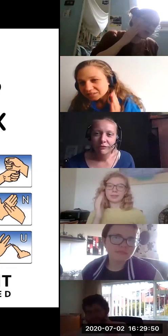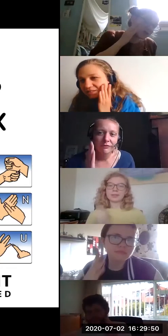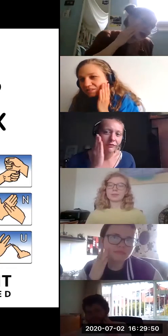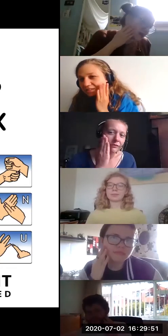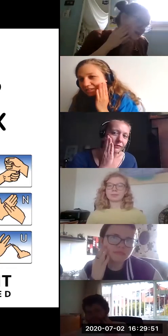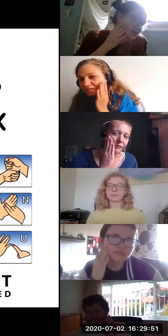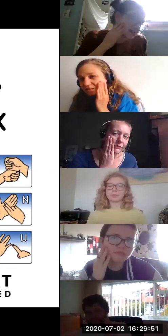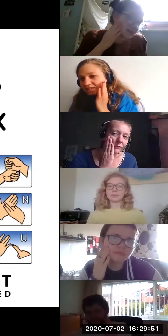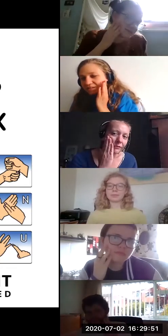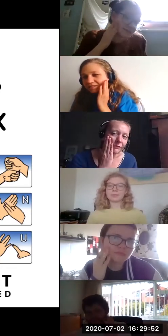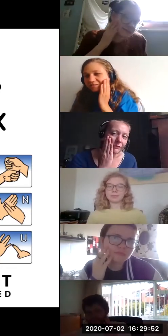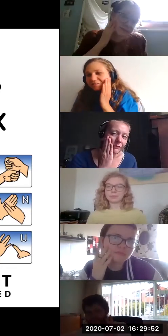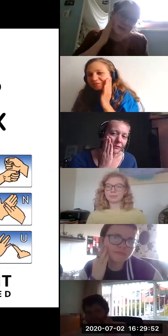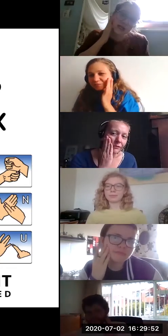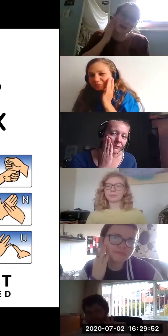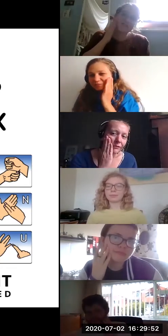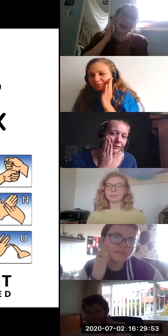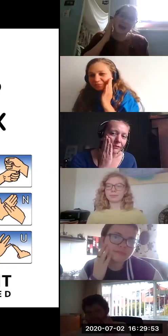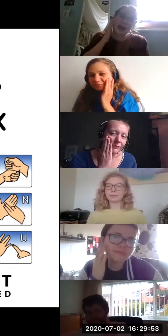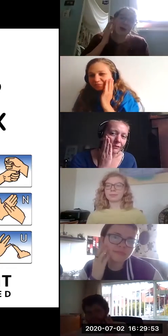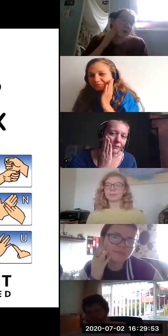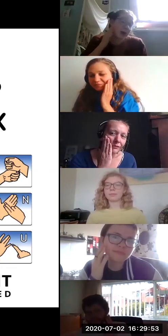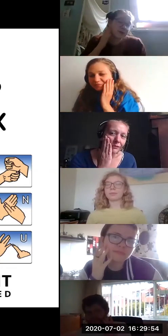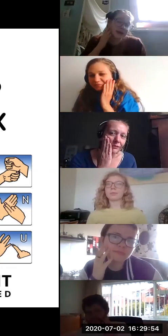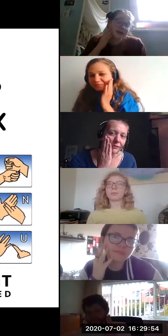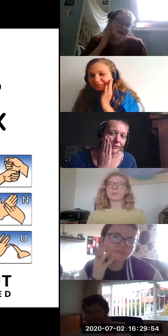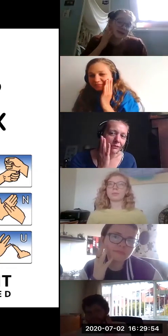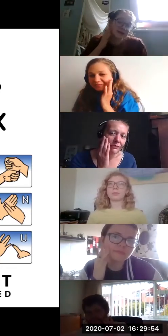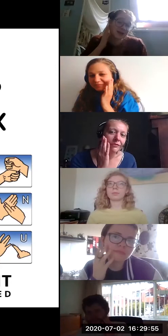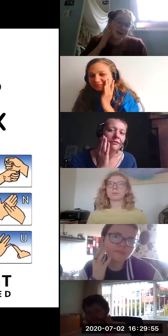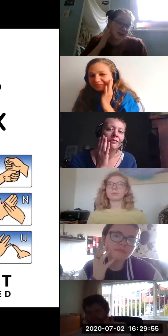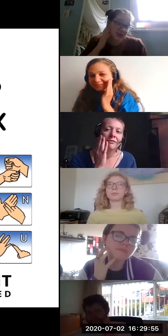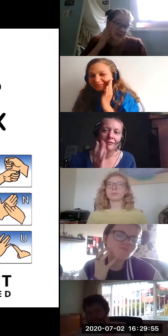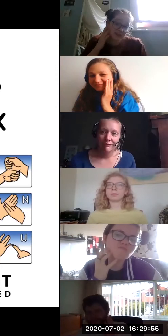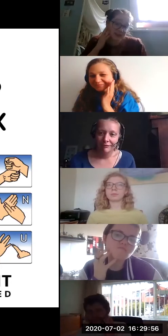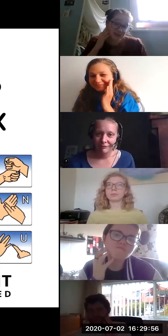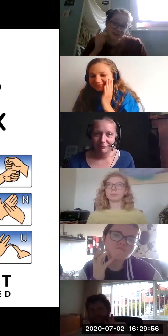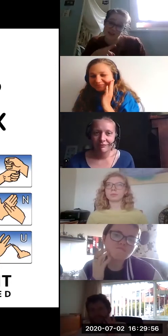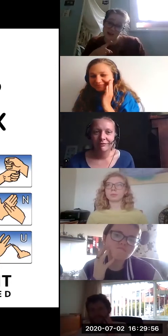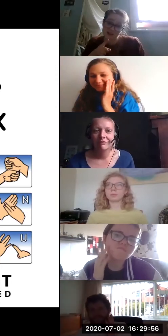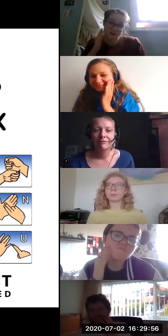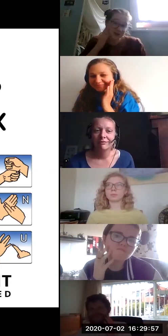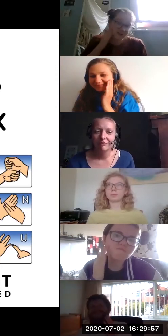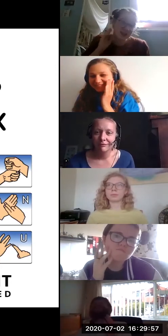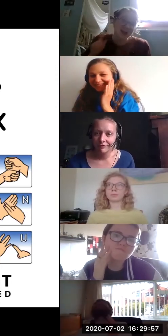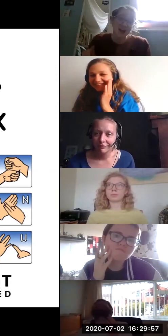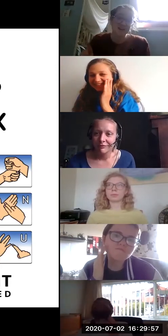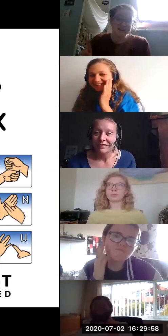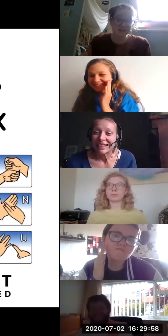you're sort of like you're thinking, like going, when are we gonna finish this session? That is a good